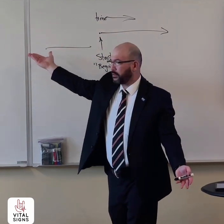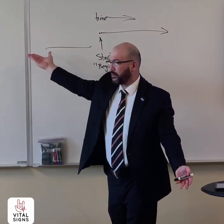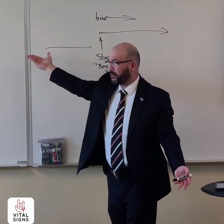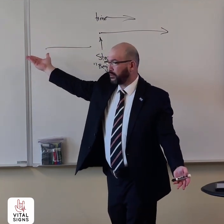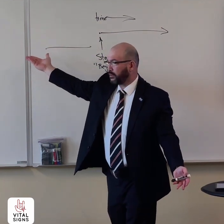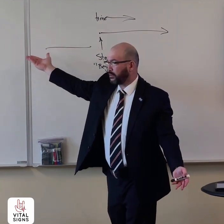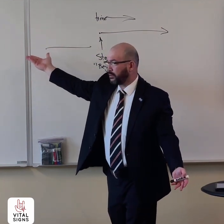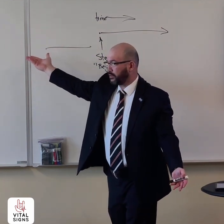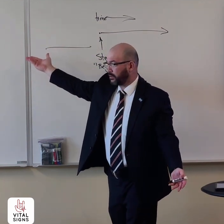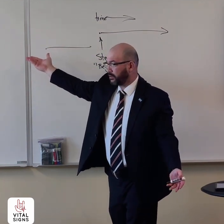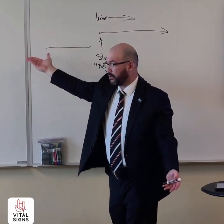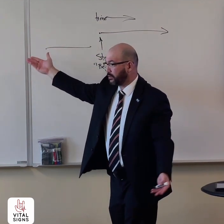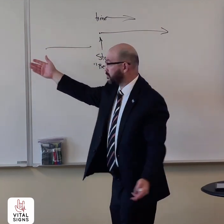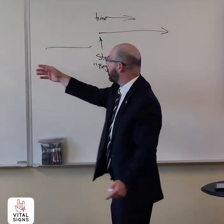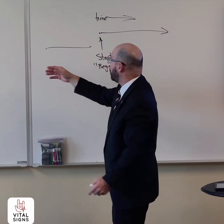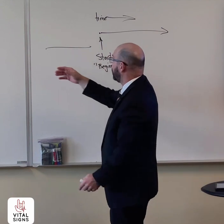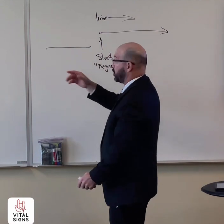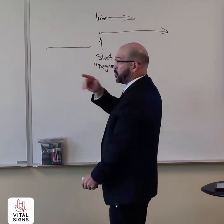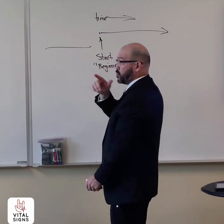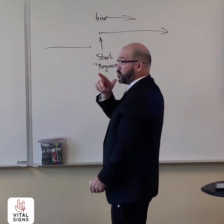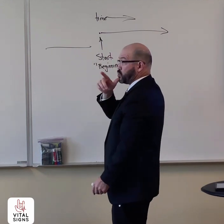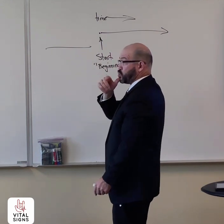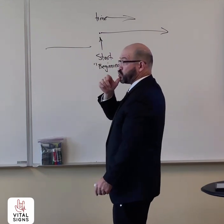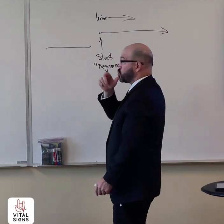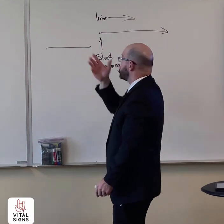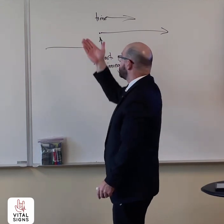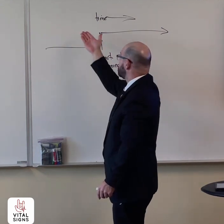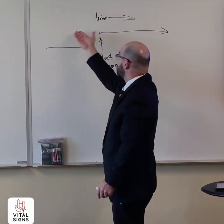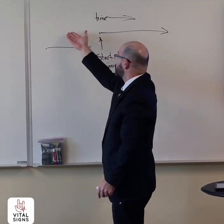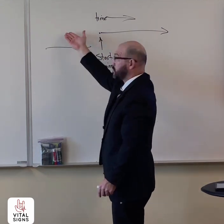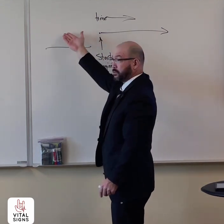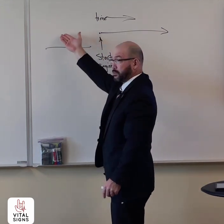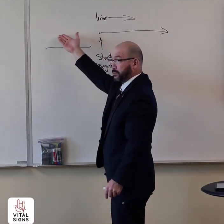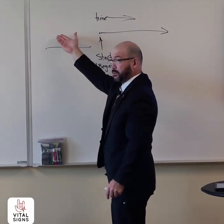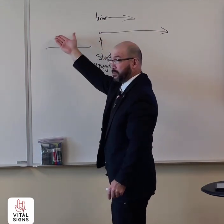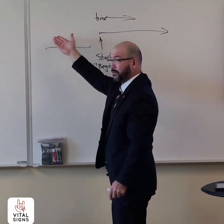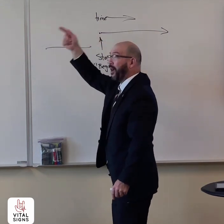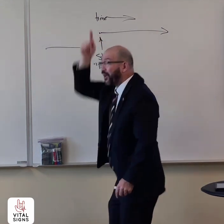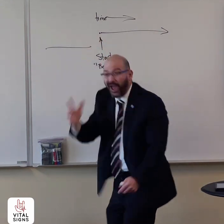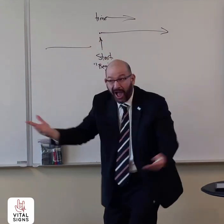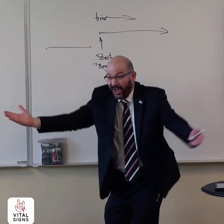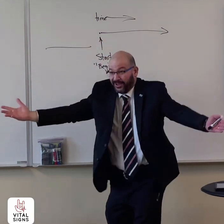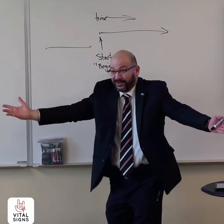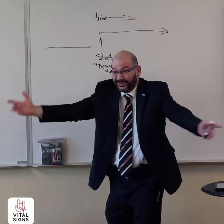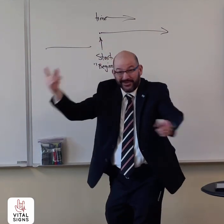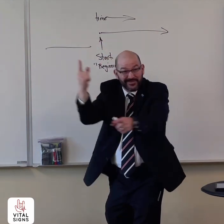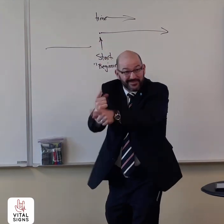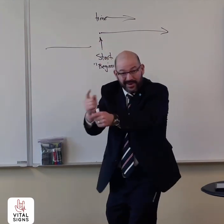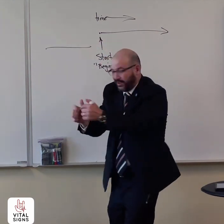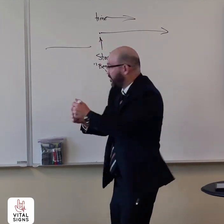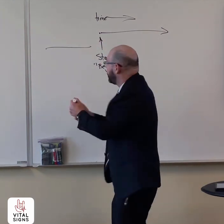This is just a model, but who was there before time? Yeah, God, right?